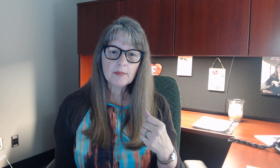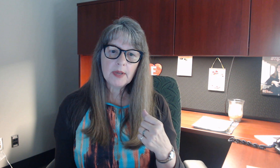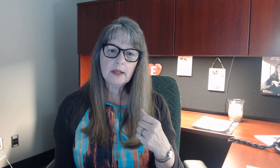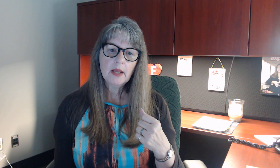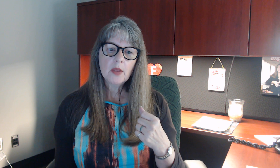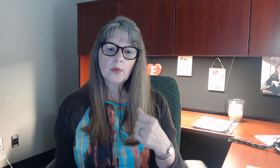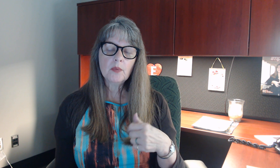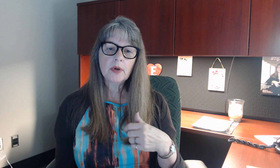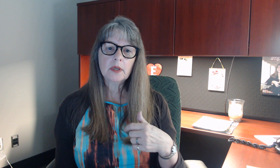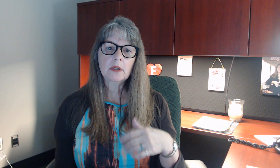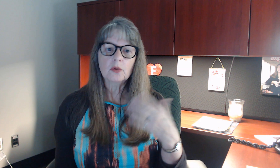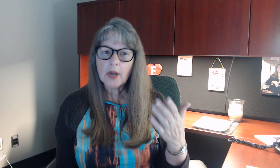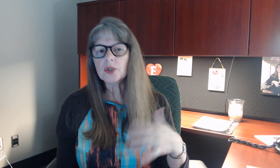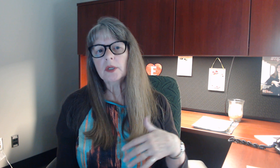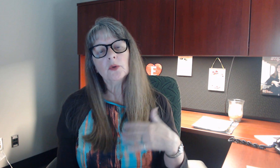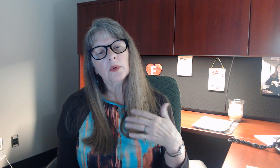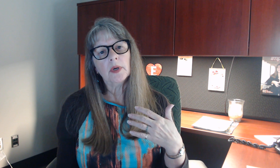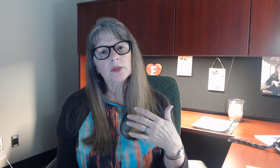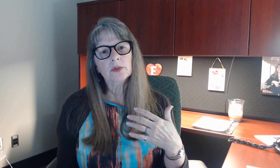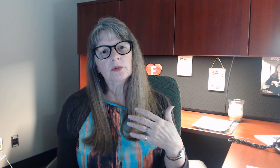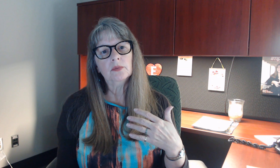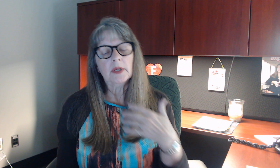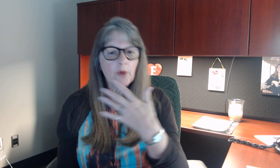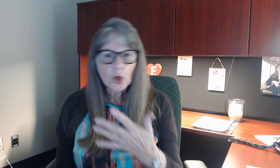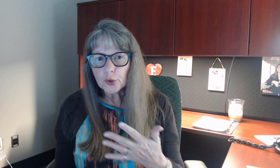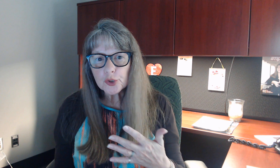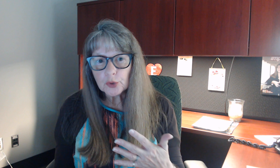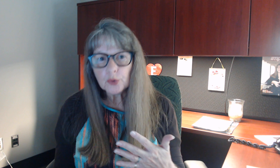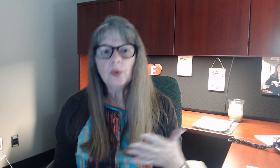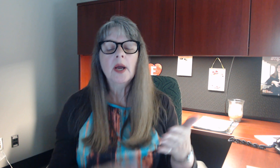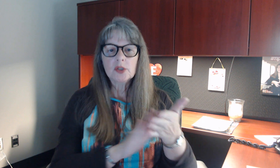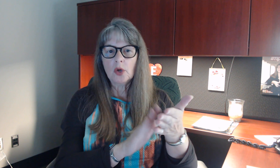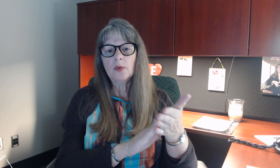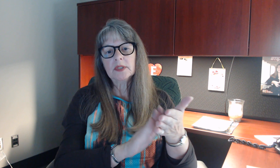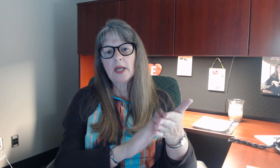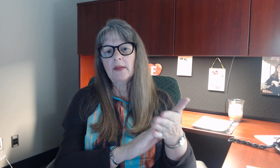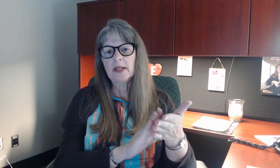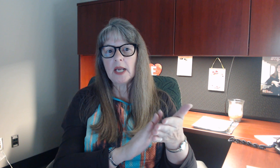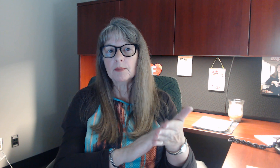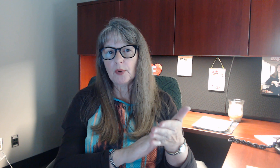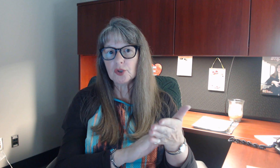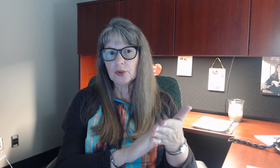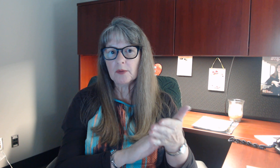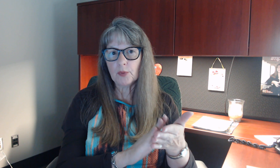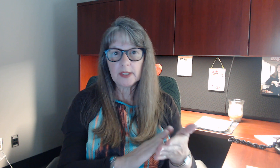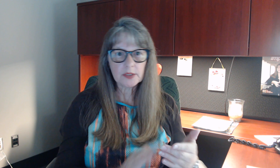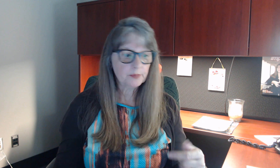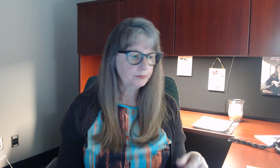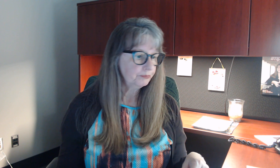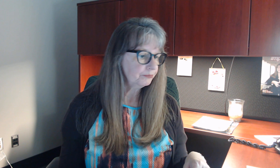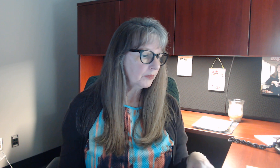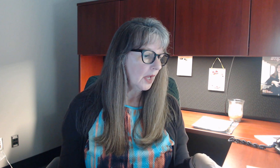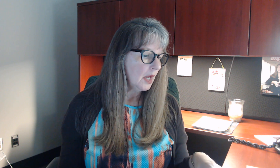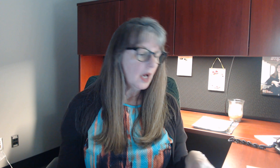be, we want to congratulate, or we want to give honor to. So it's that's kind of praise. You give praise.